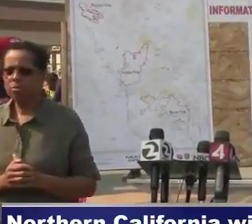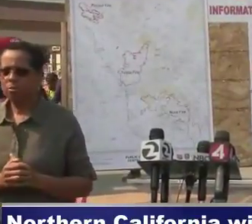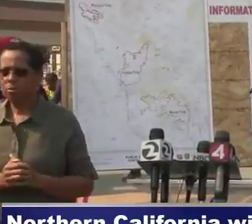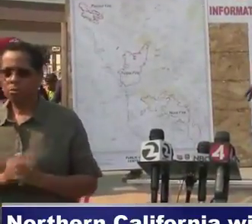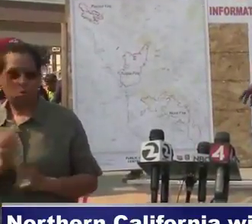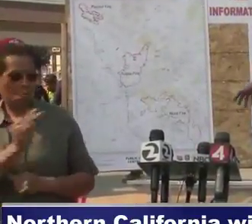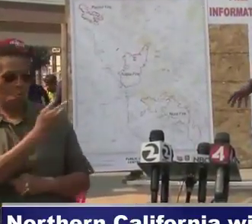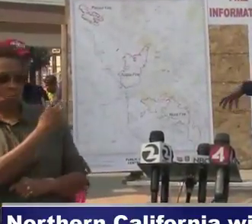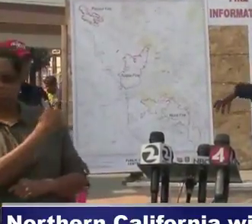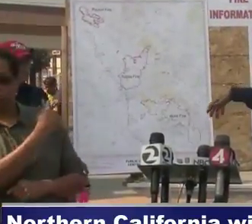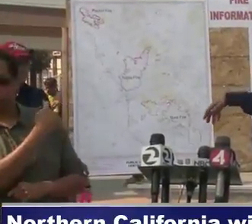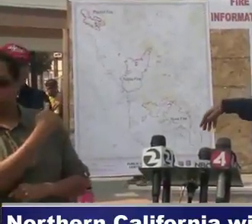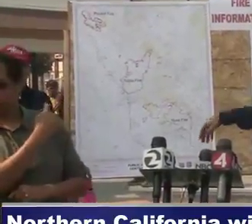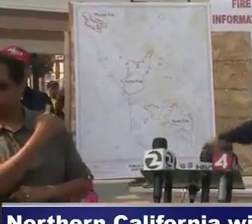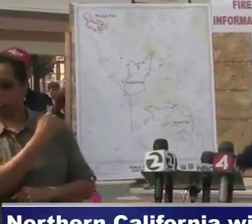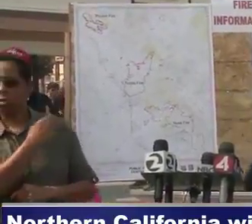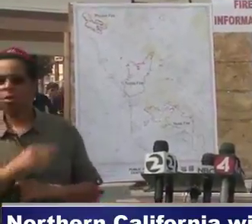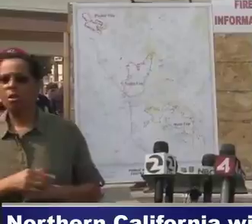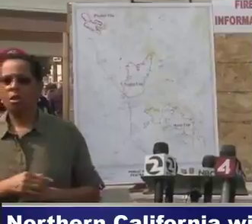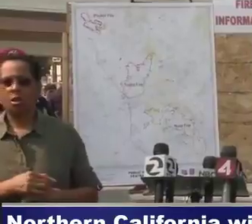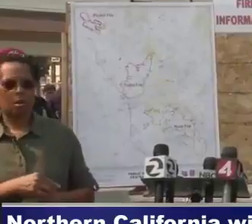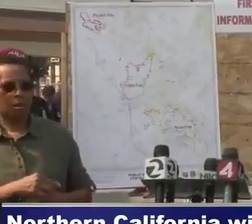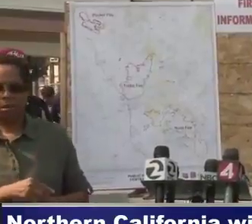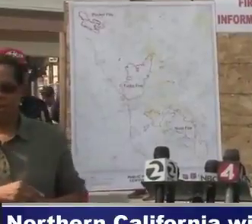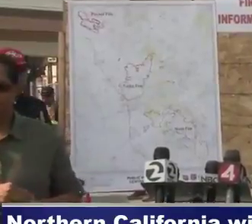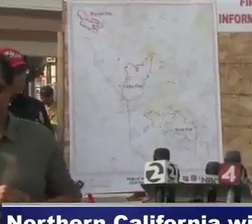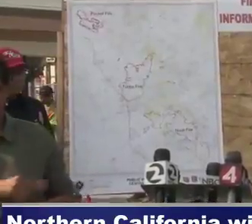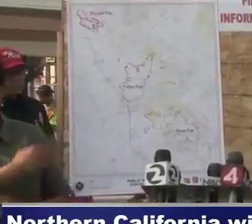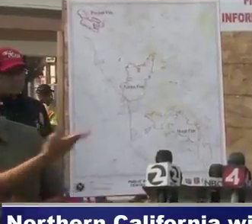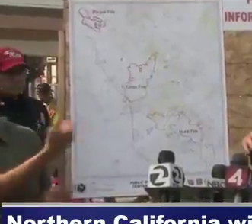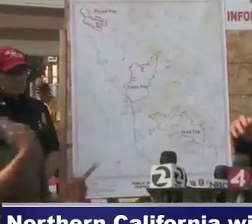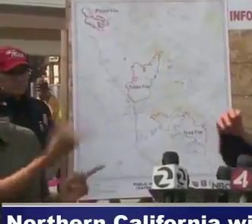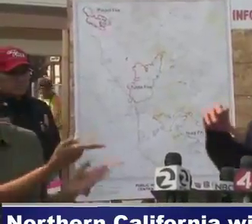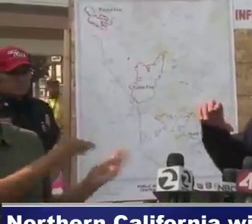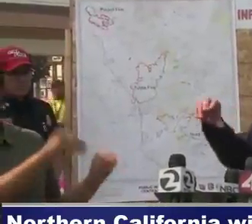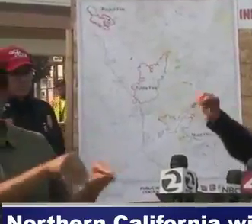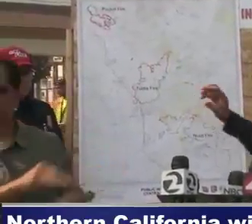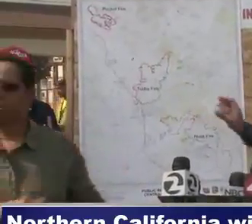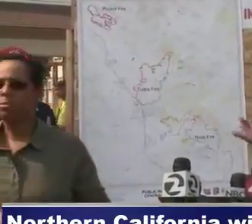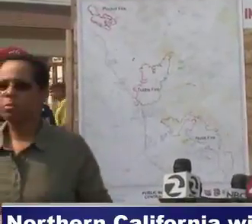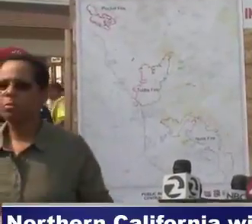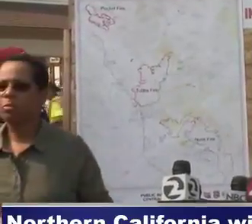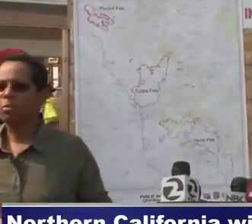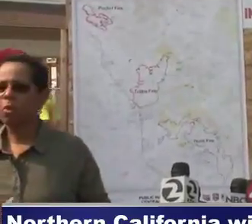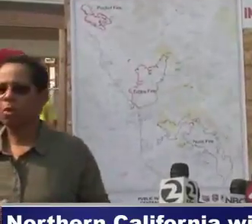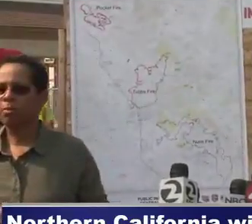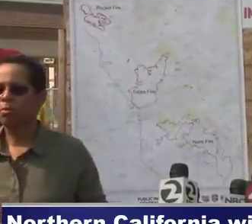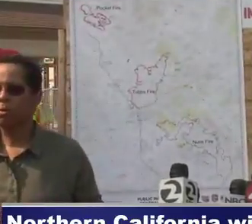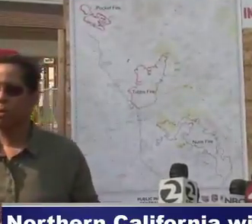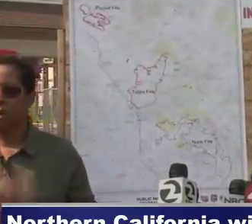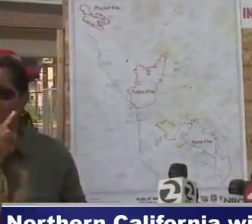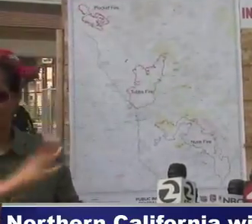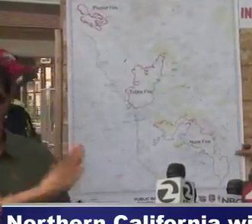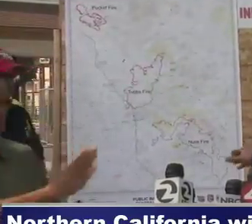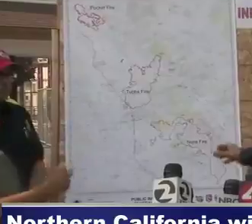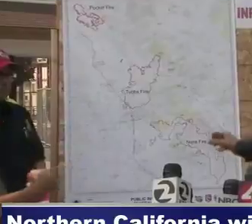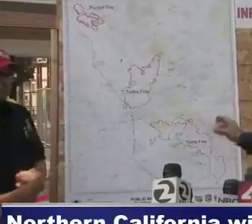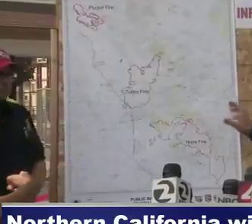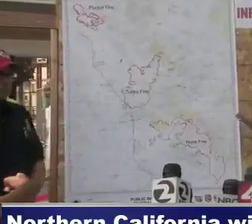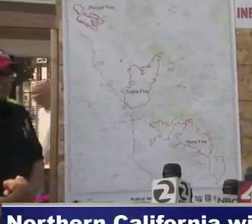separate fires on the sheet here behind you in the map. What we've done is we've taken the lower section there where it's called the Nuns Fire. It